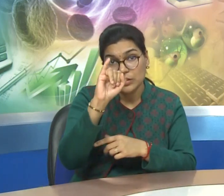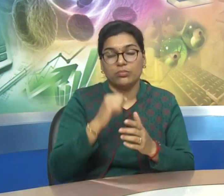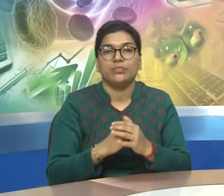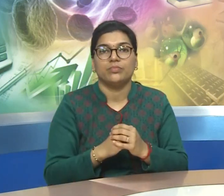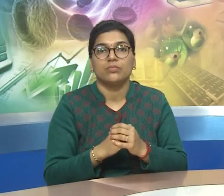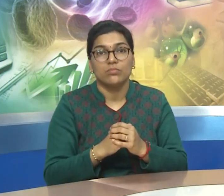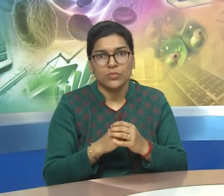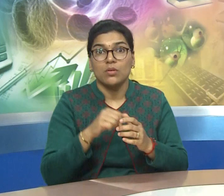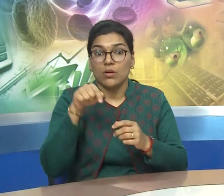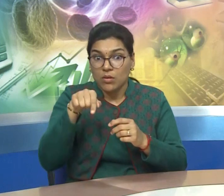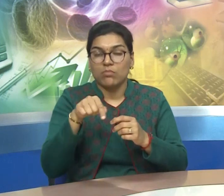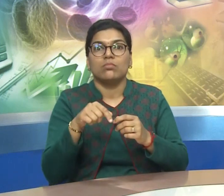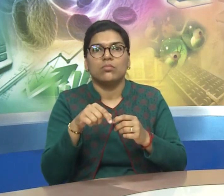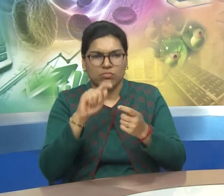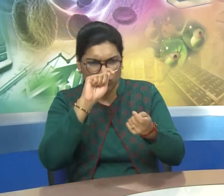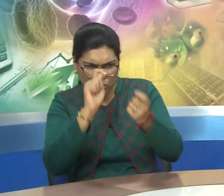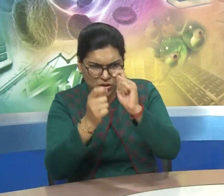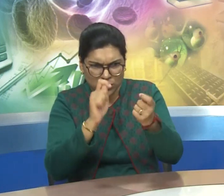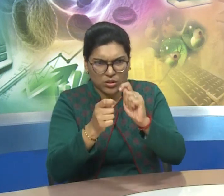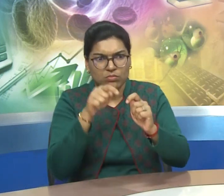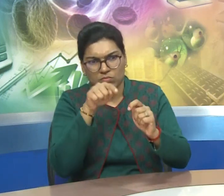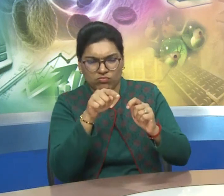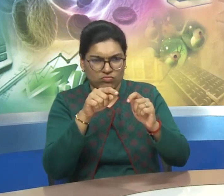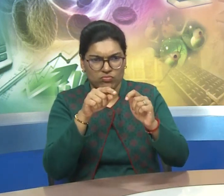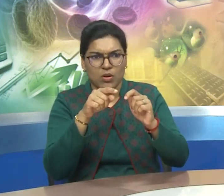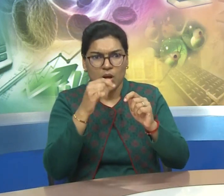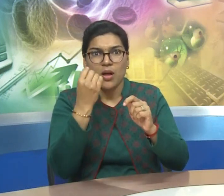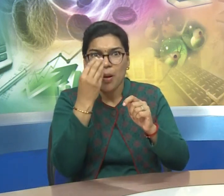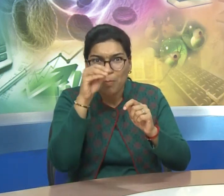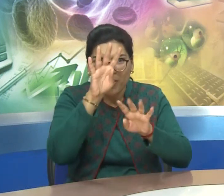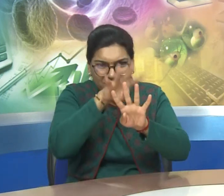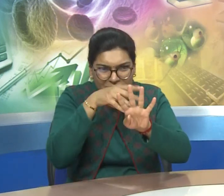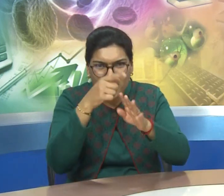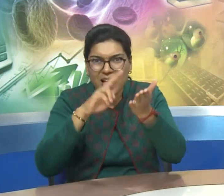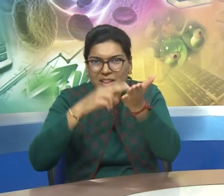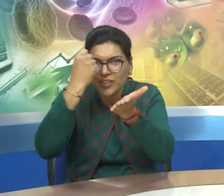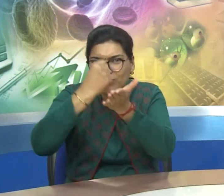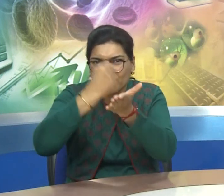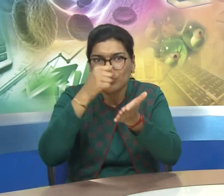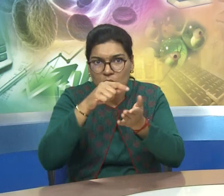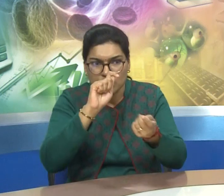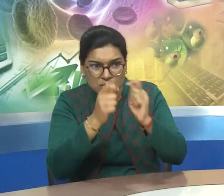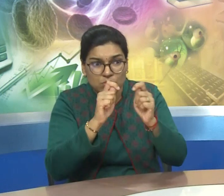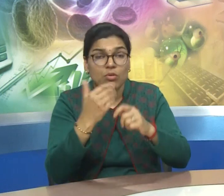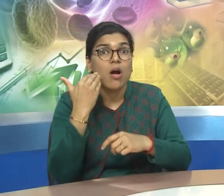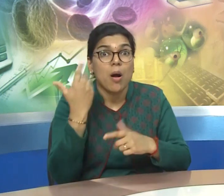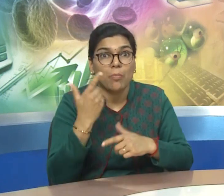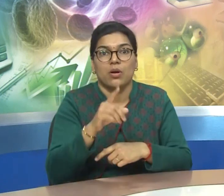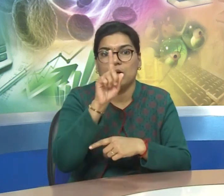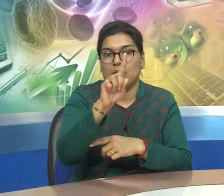Point 6. The first edition of the scheme was brought out in the